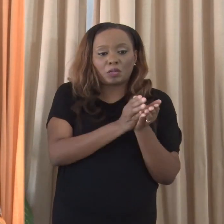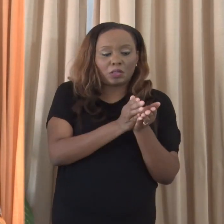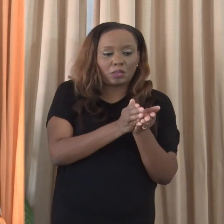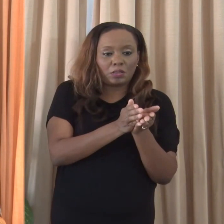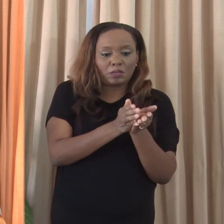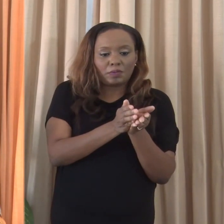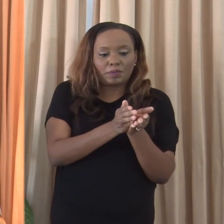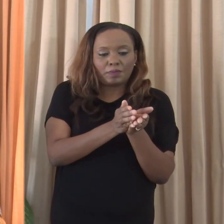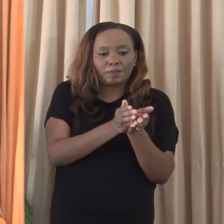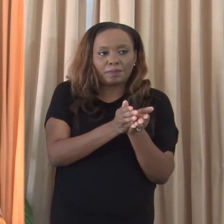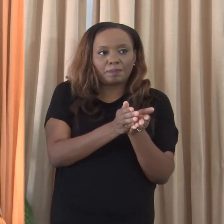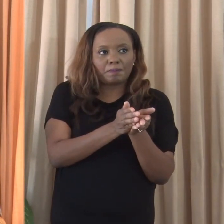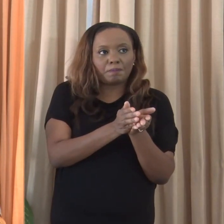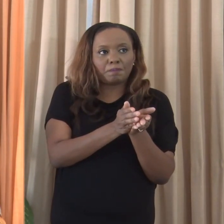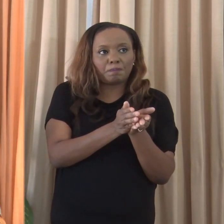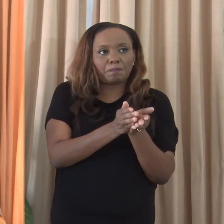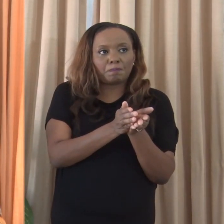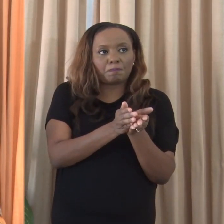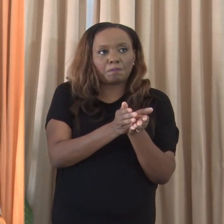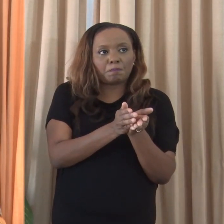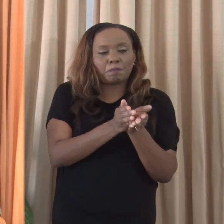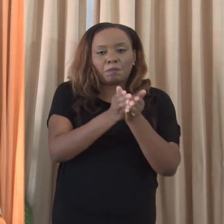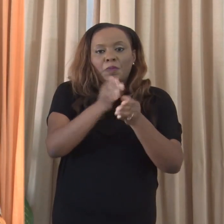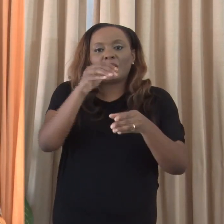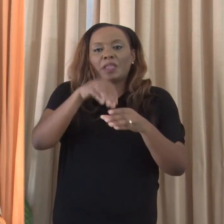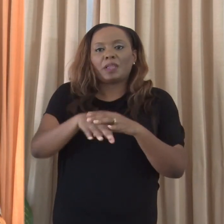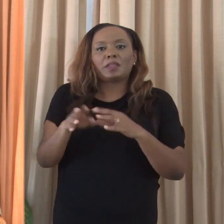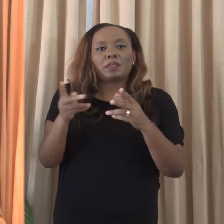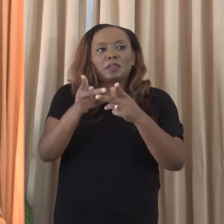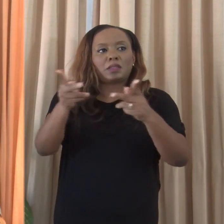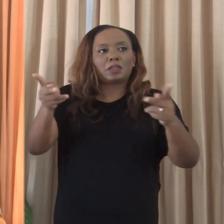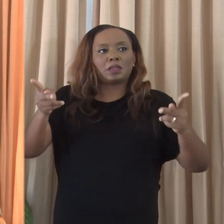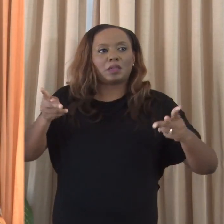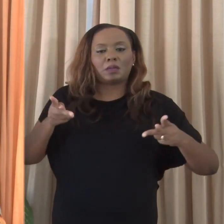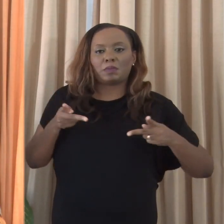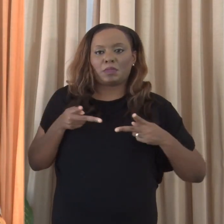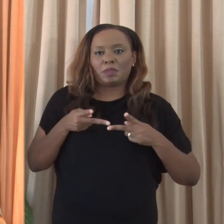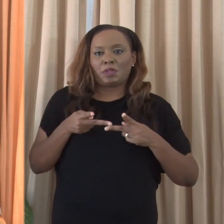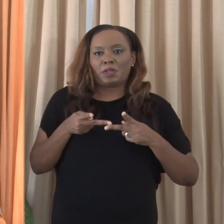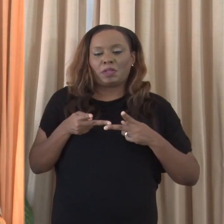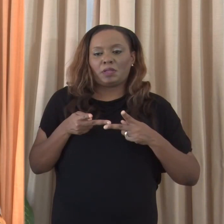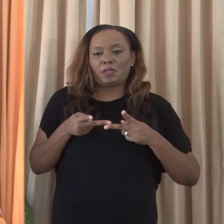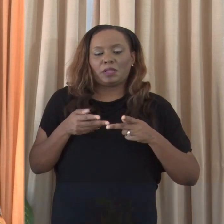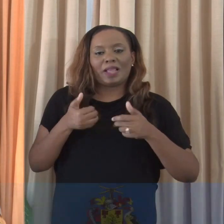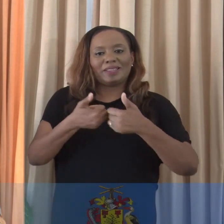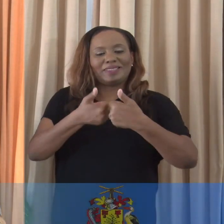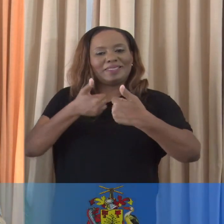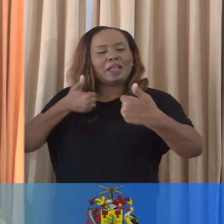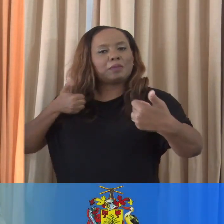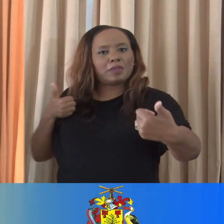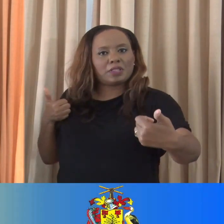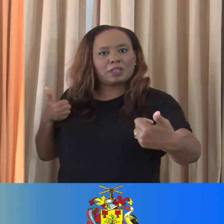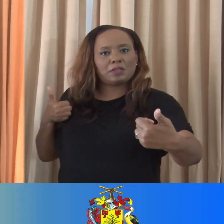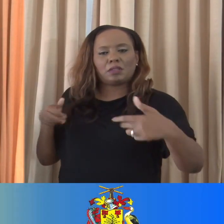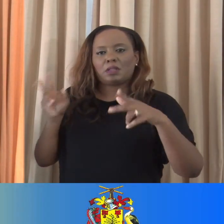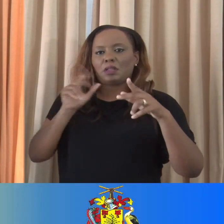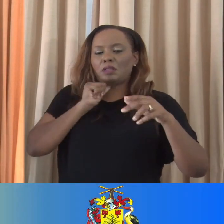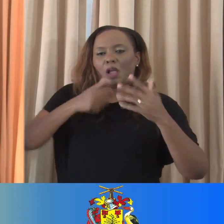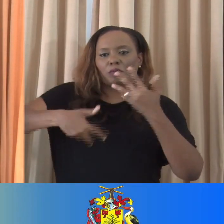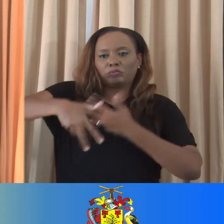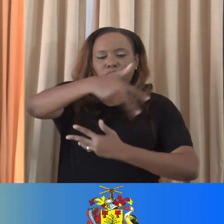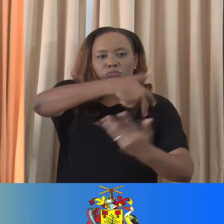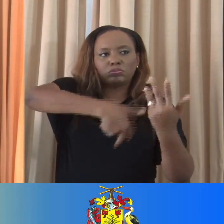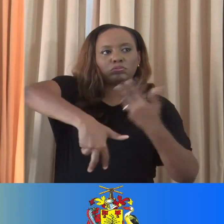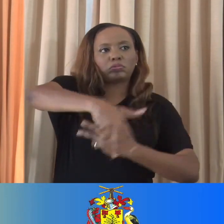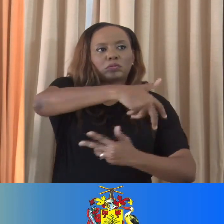into a facility at the airport and maintain a degree of separation to ensure there was no commingling. So it